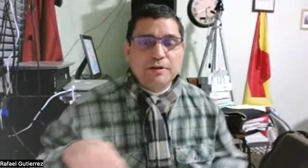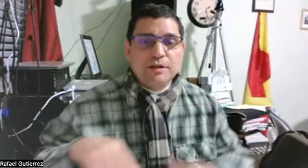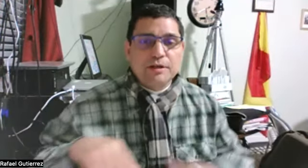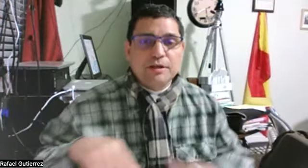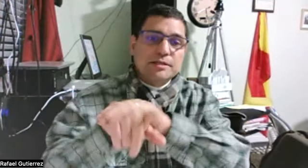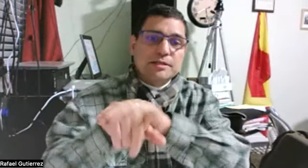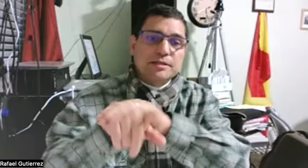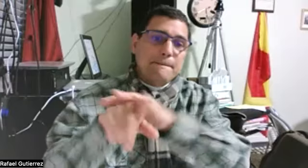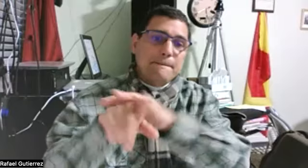like this.